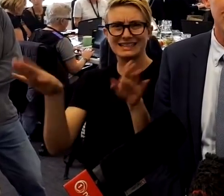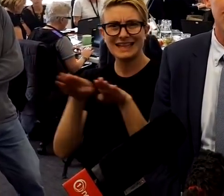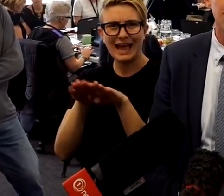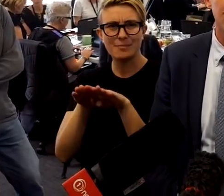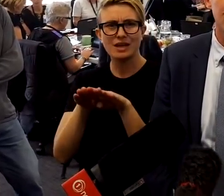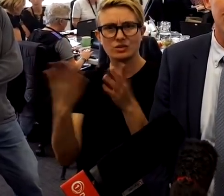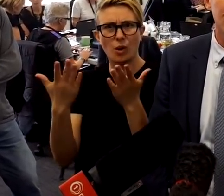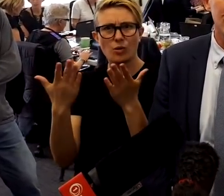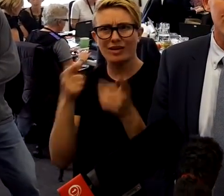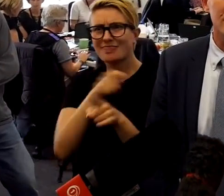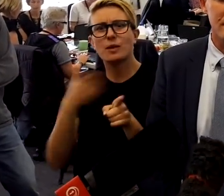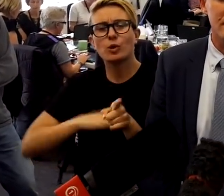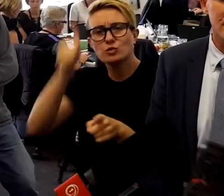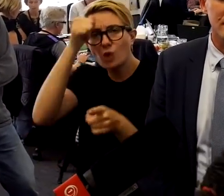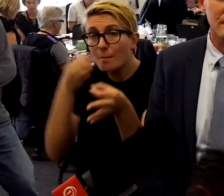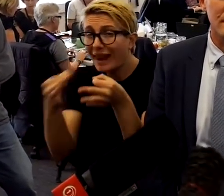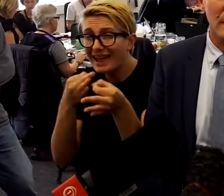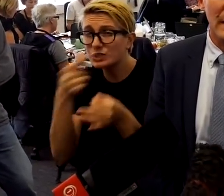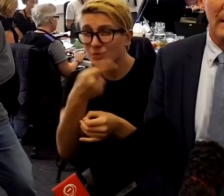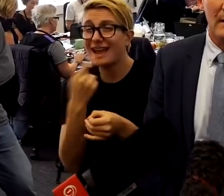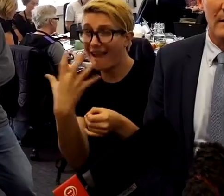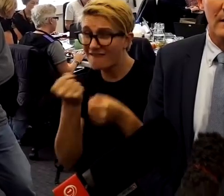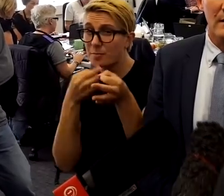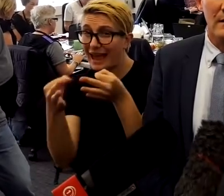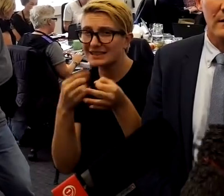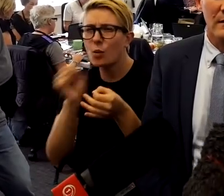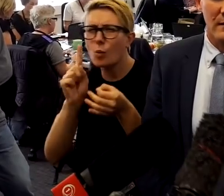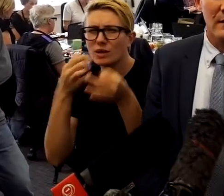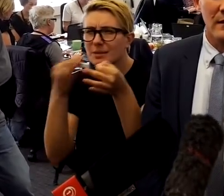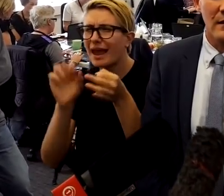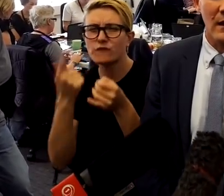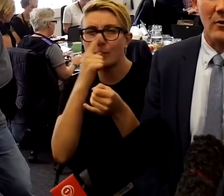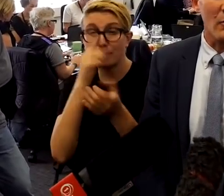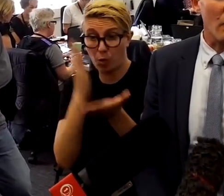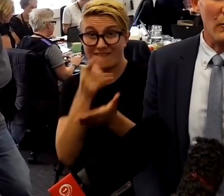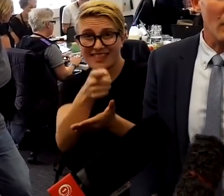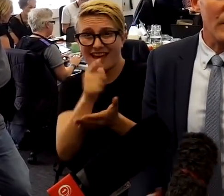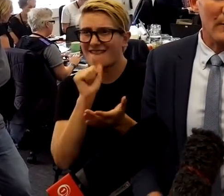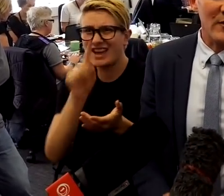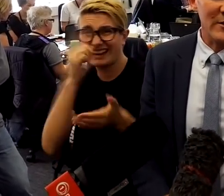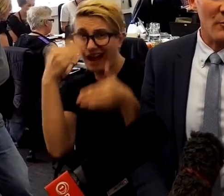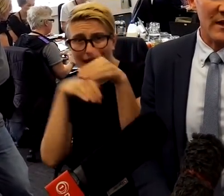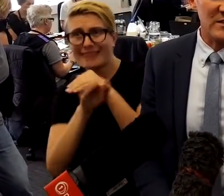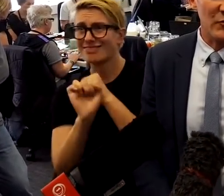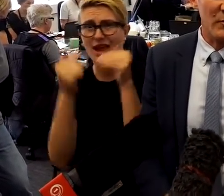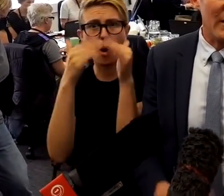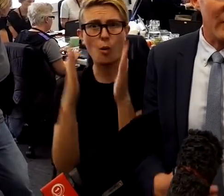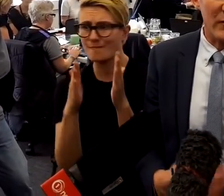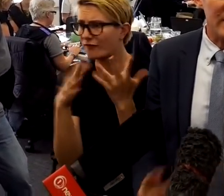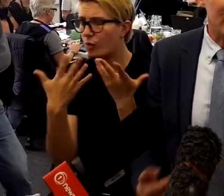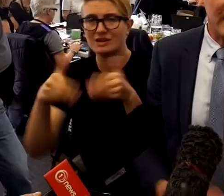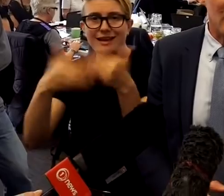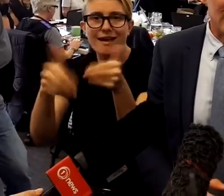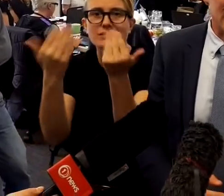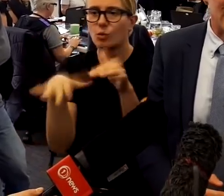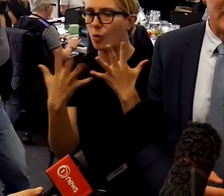what is the long-term plan for accommodation for those people if they're not allowed in for days or weeks? Oh look, we'll be able to find accommodation for them, either